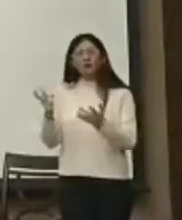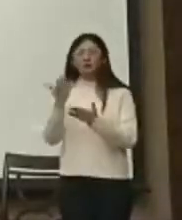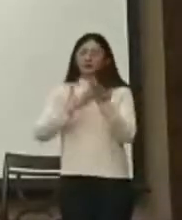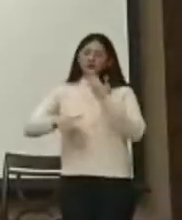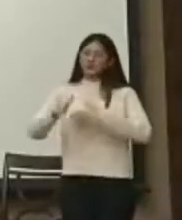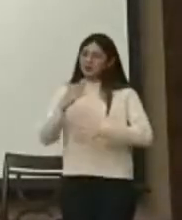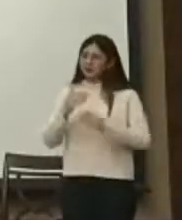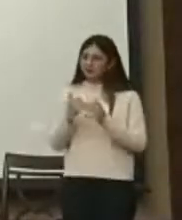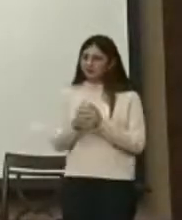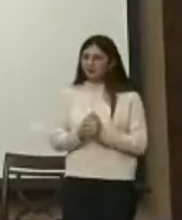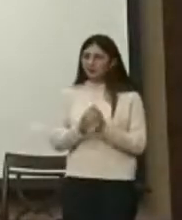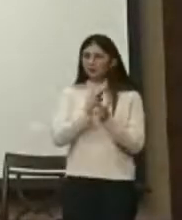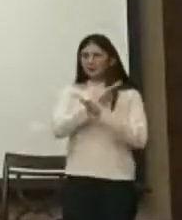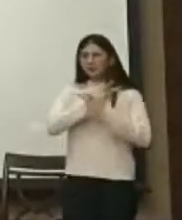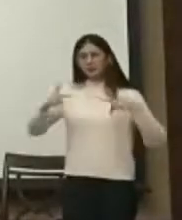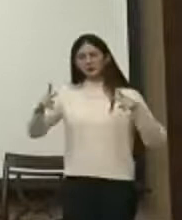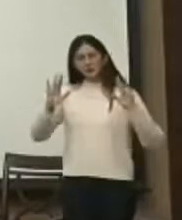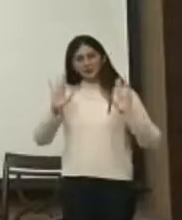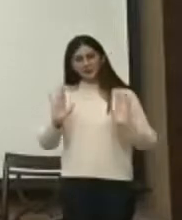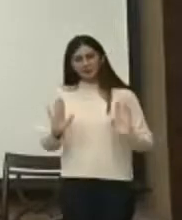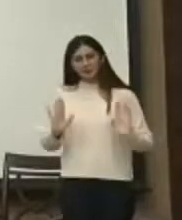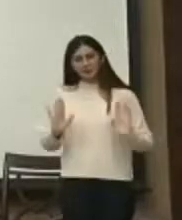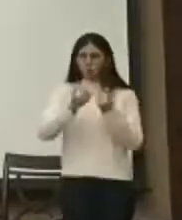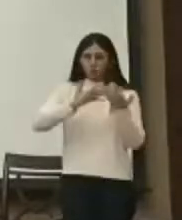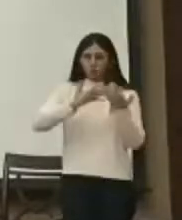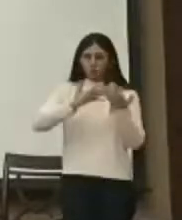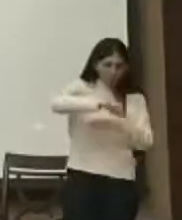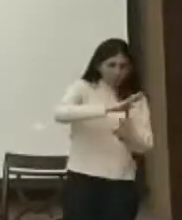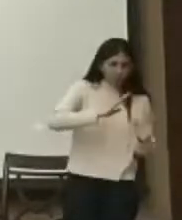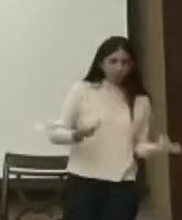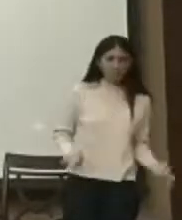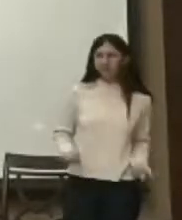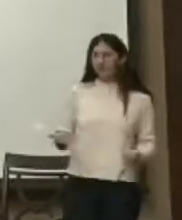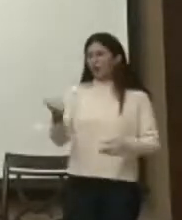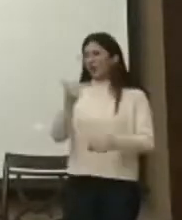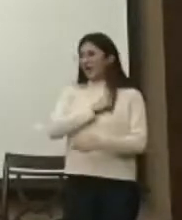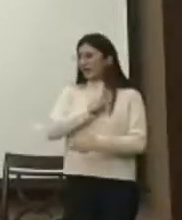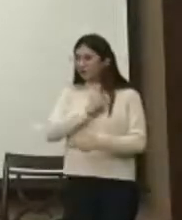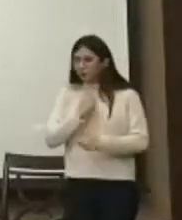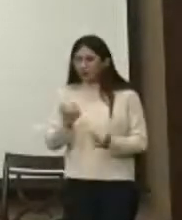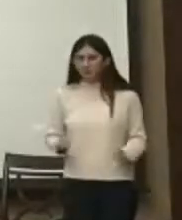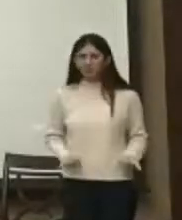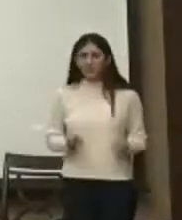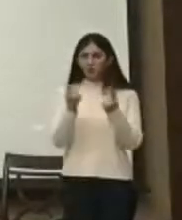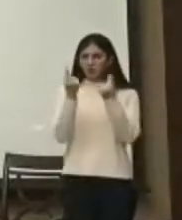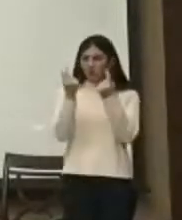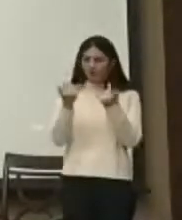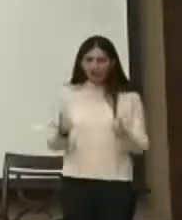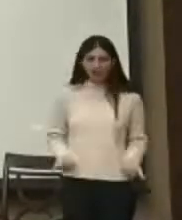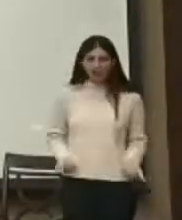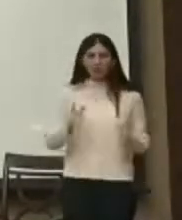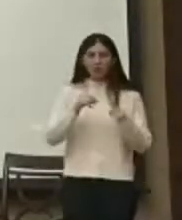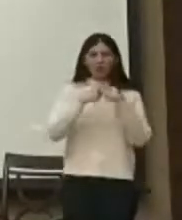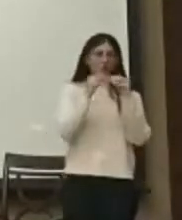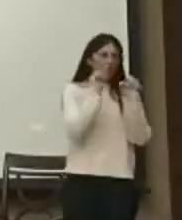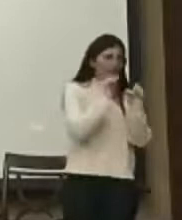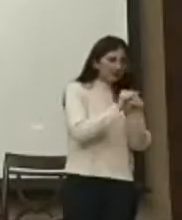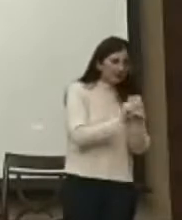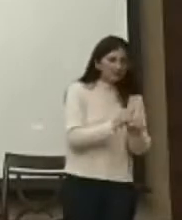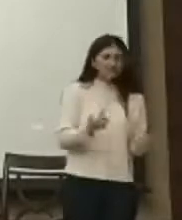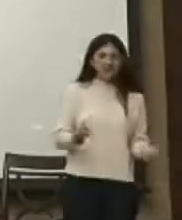forms, such as social, which is attitudinal, economic in employment